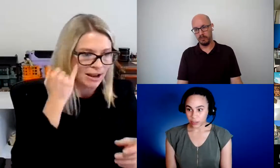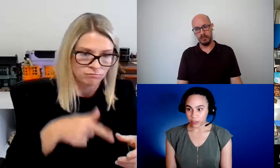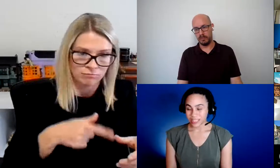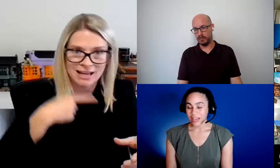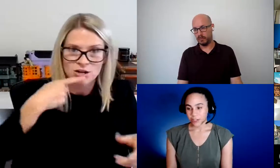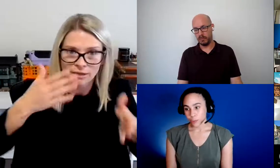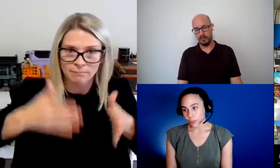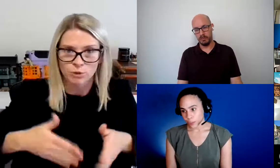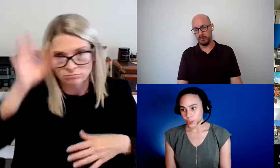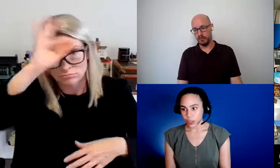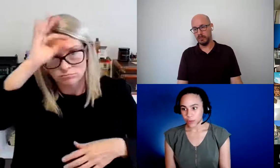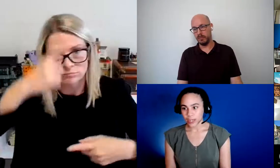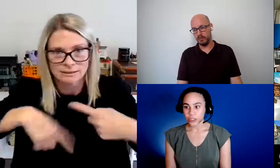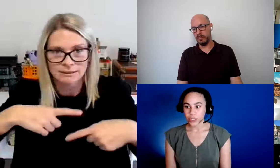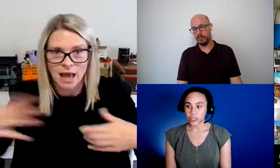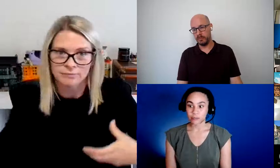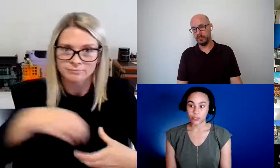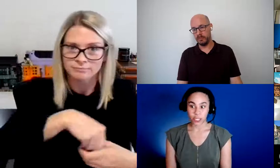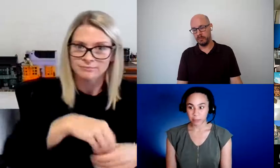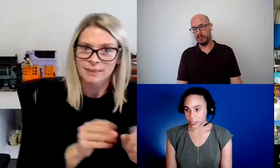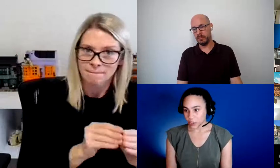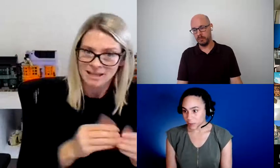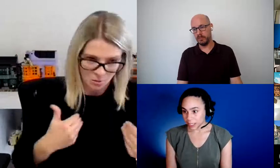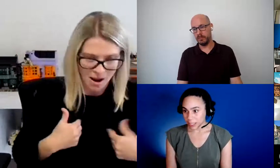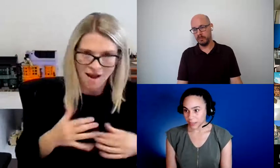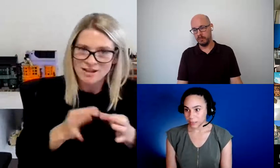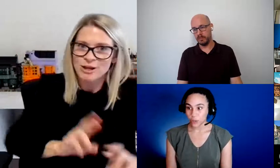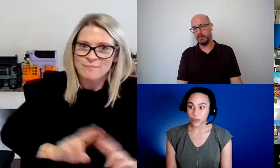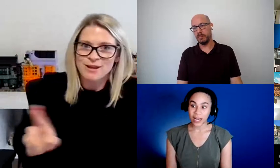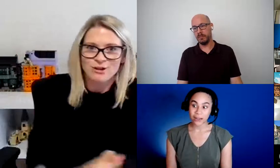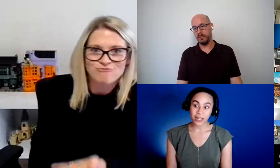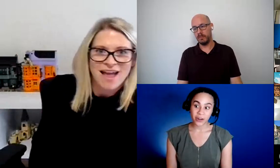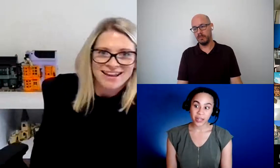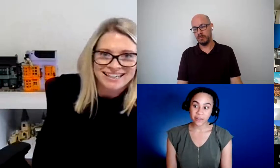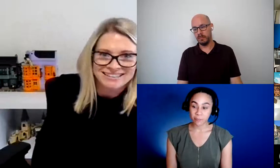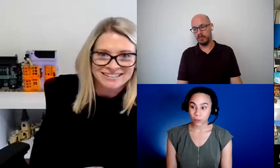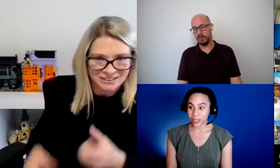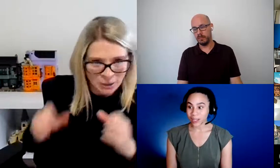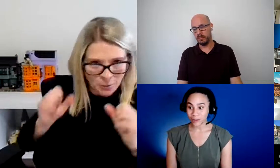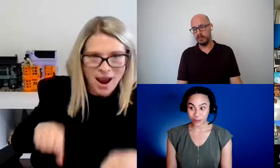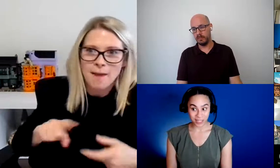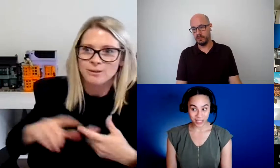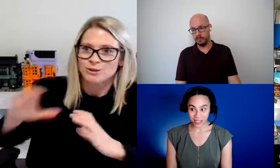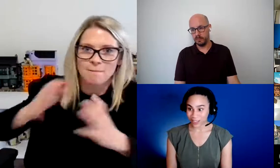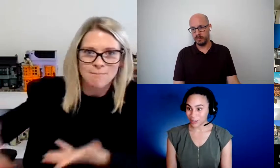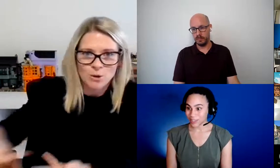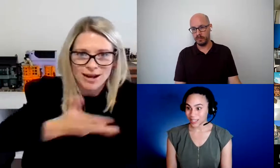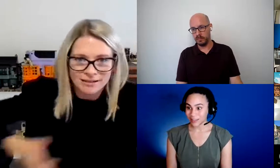to jump into a meeting. So, if you have a hearing employee who does not know sign,